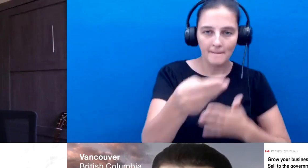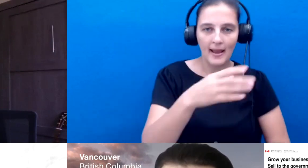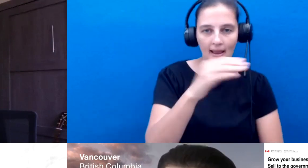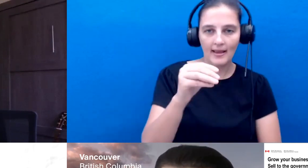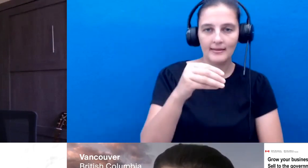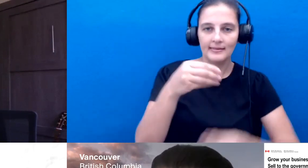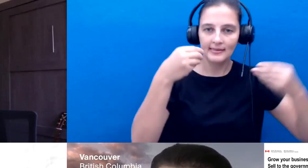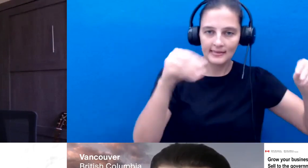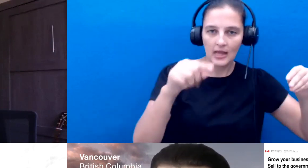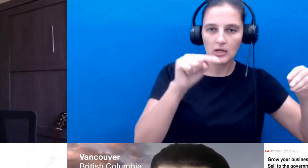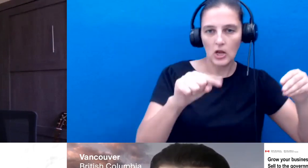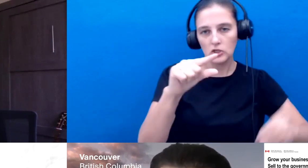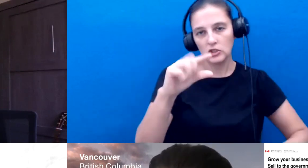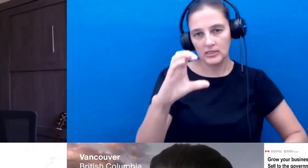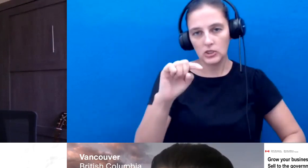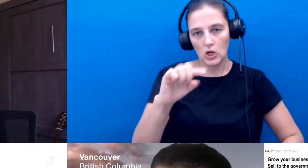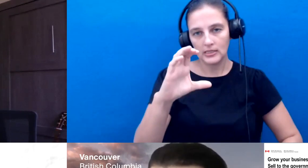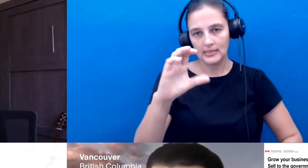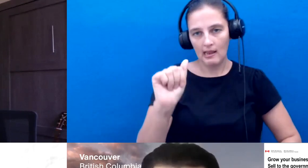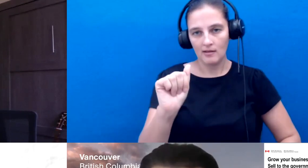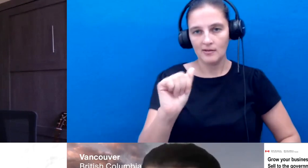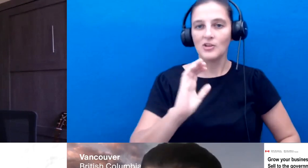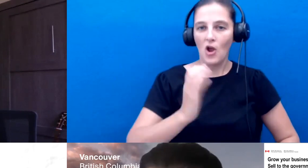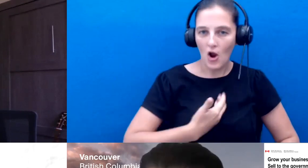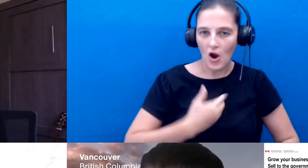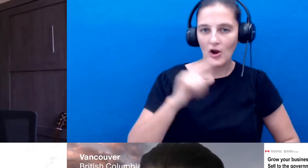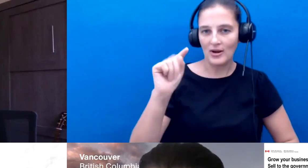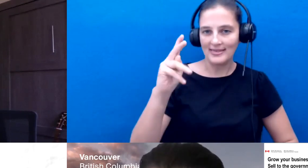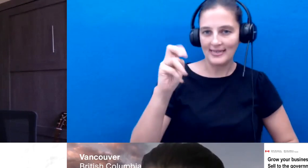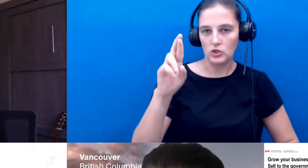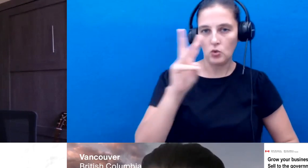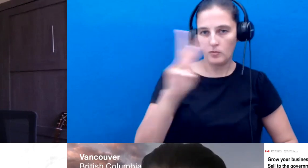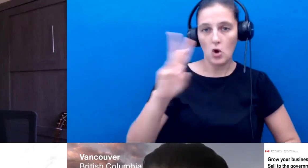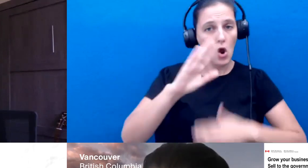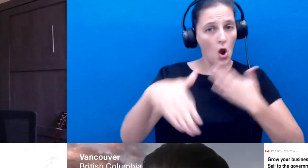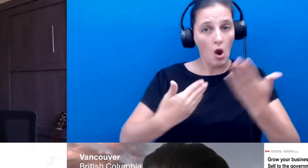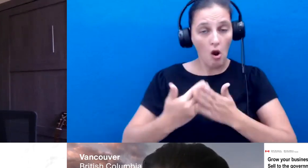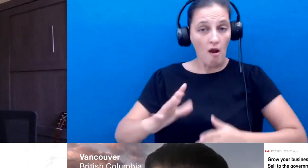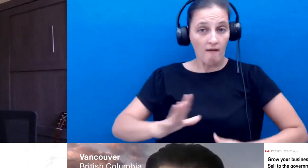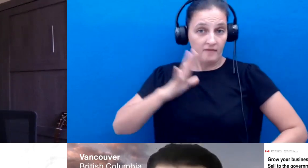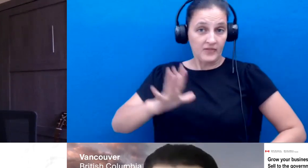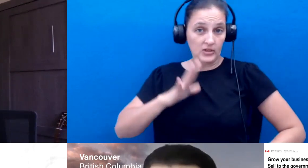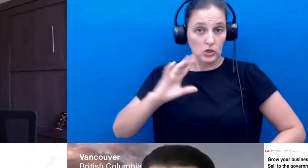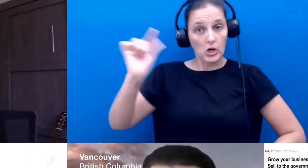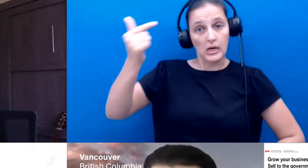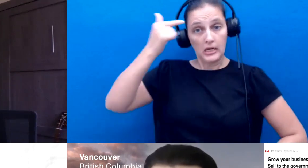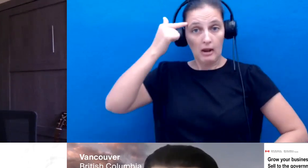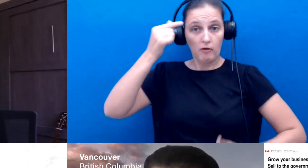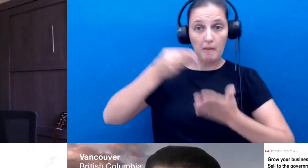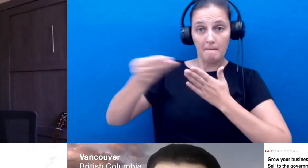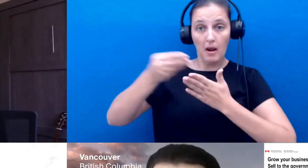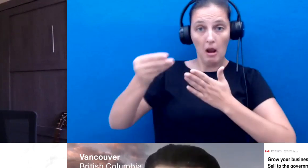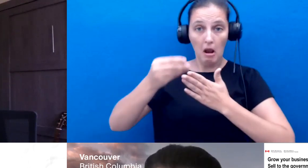buyandsell.gc.ca. That's our tender site. That is where all official Government of Canada